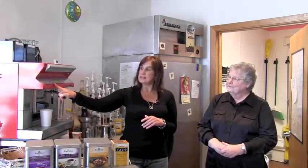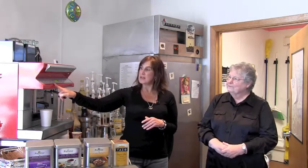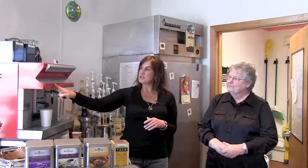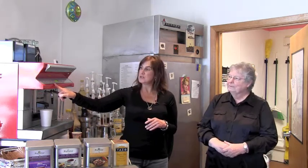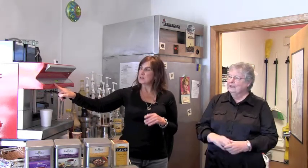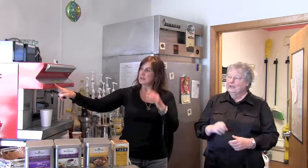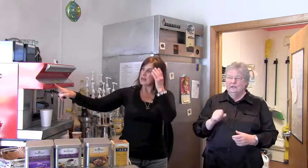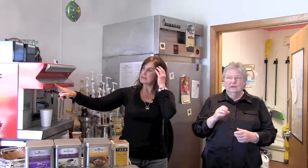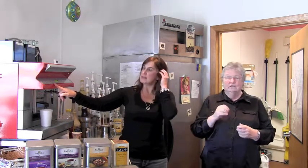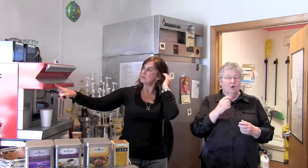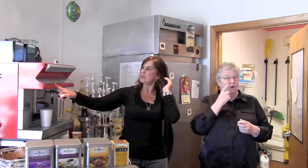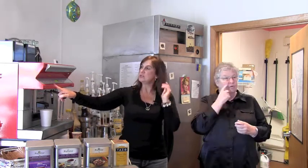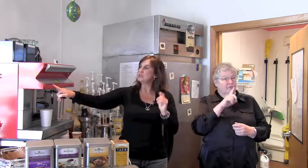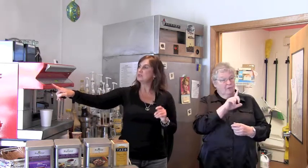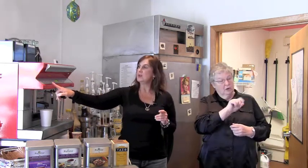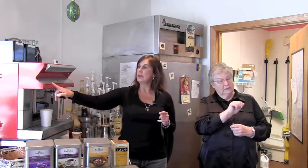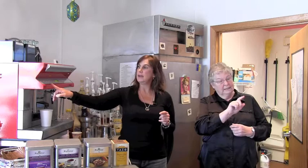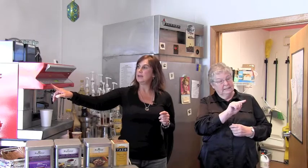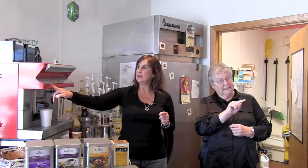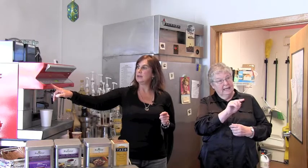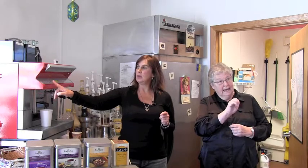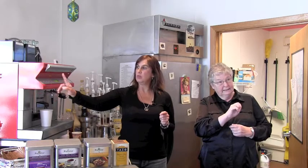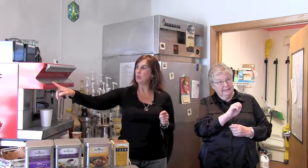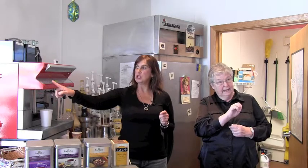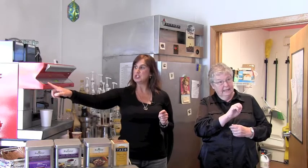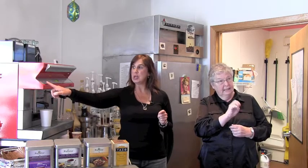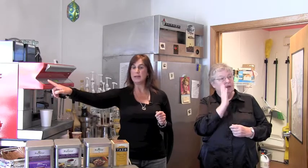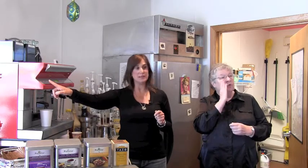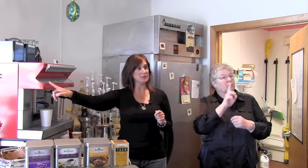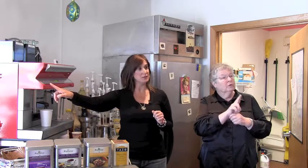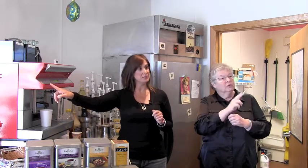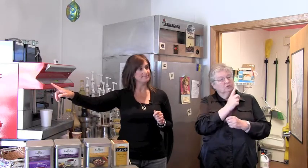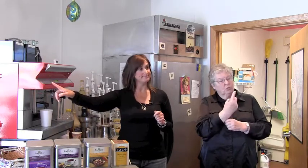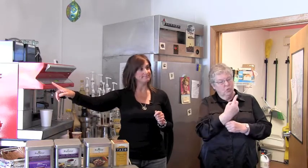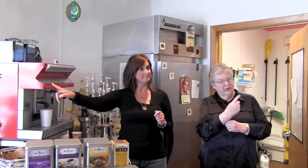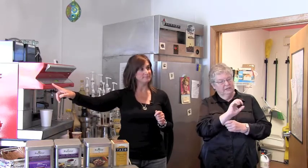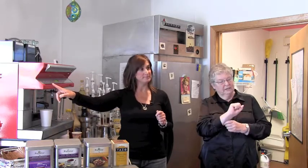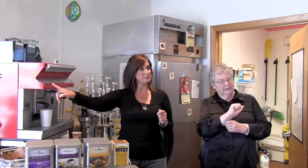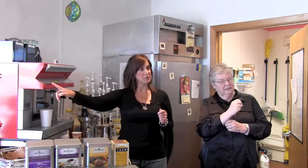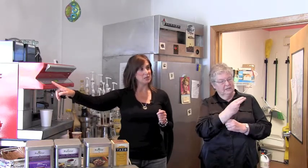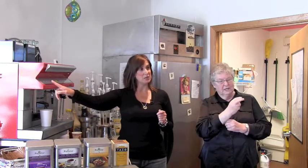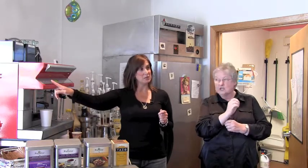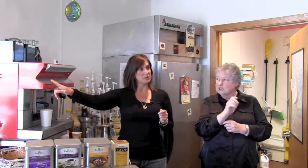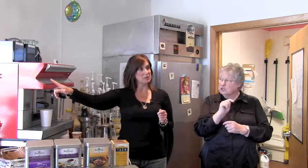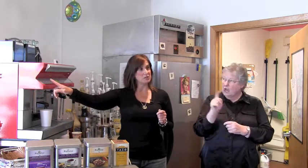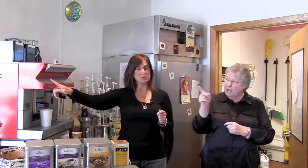So in this case, for the latte, we'll do a 1 shot.